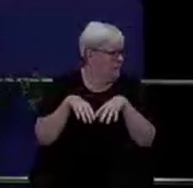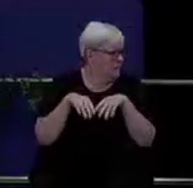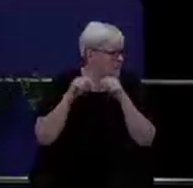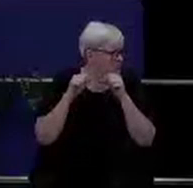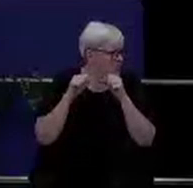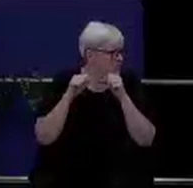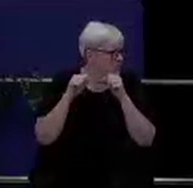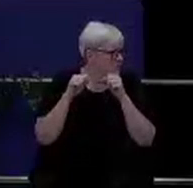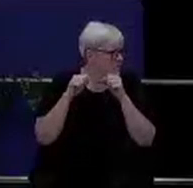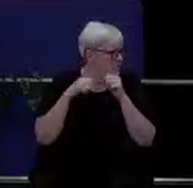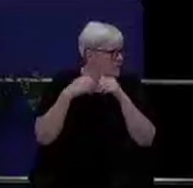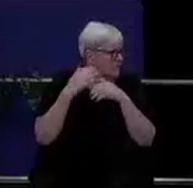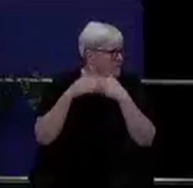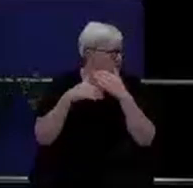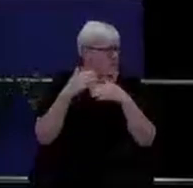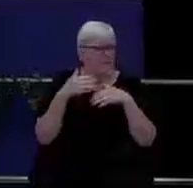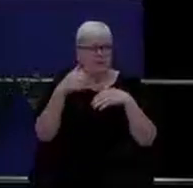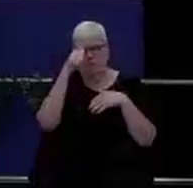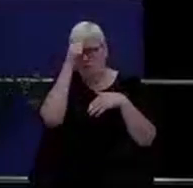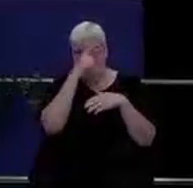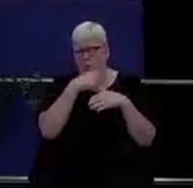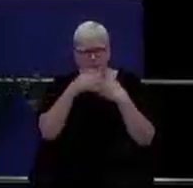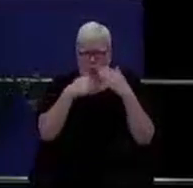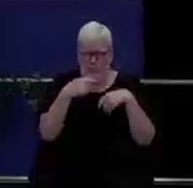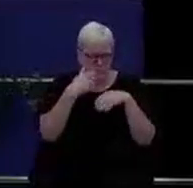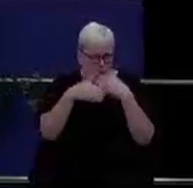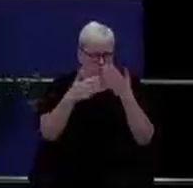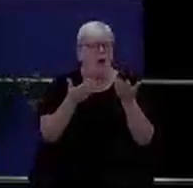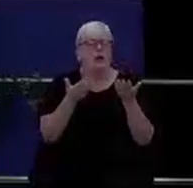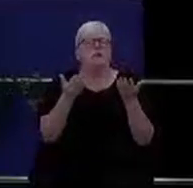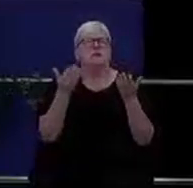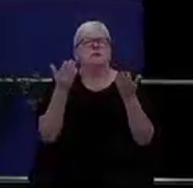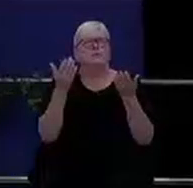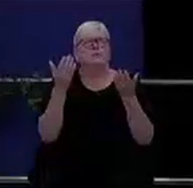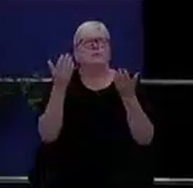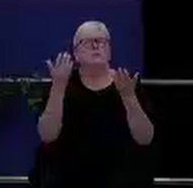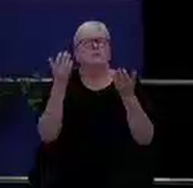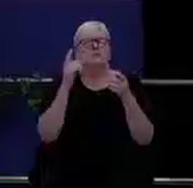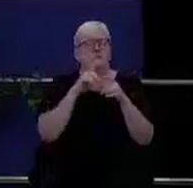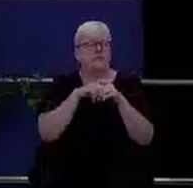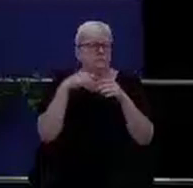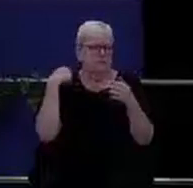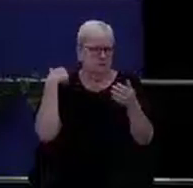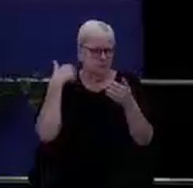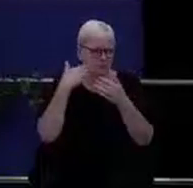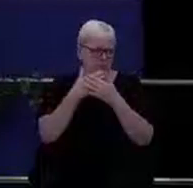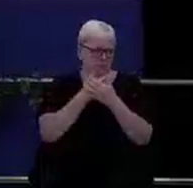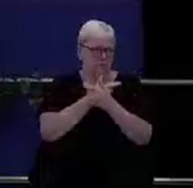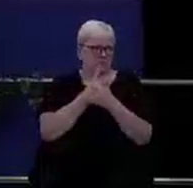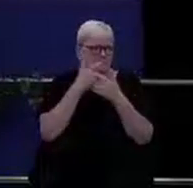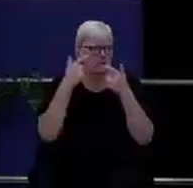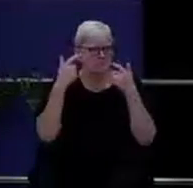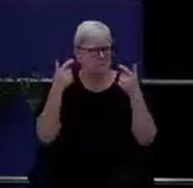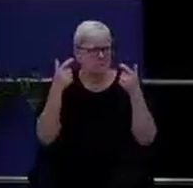questions about what it was and so on. There's quite, in the time since, there's been quite a lot